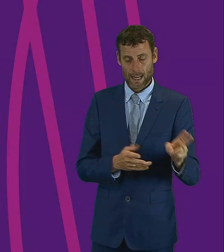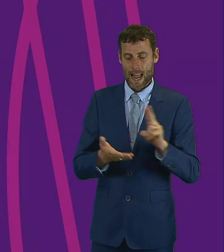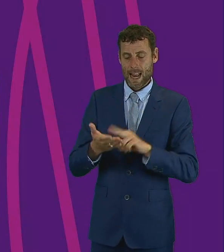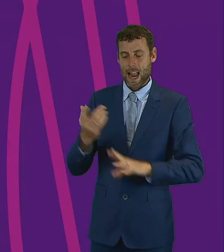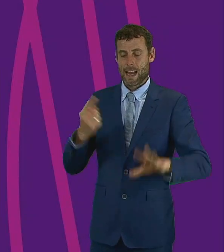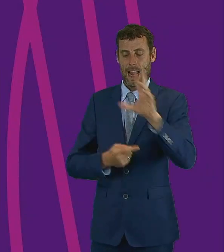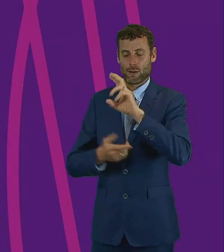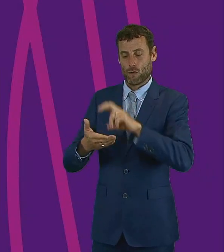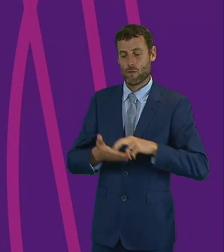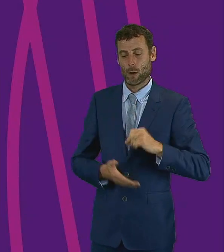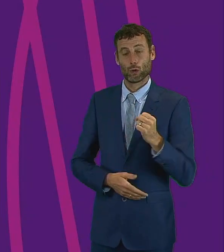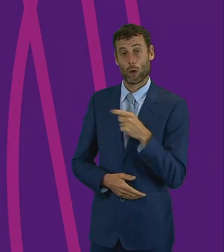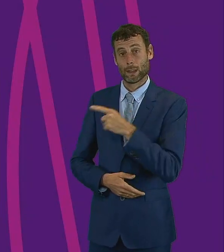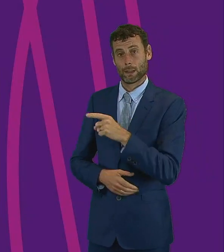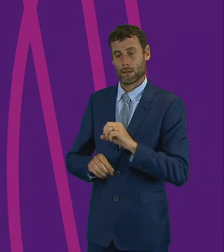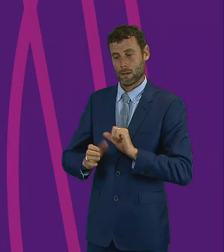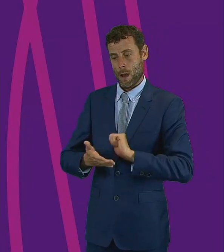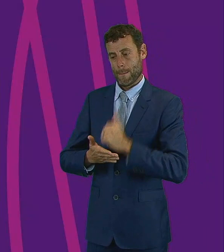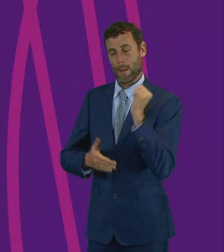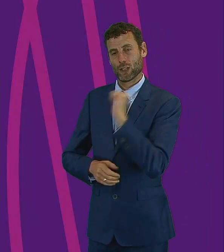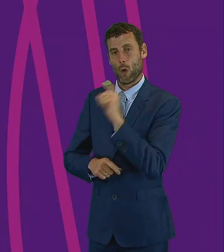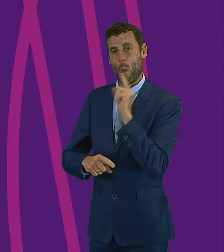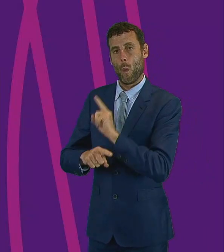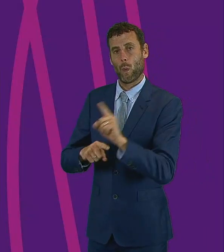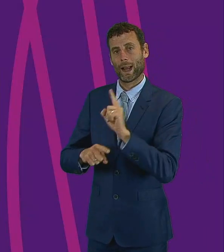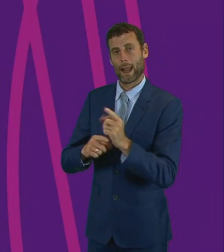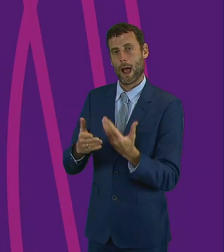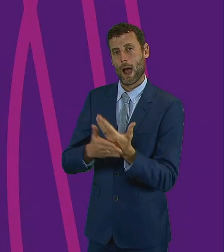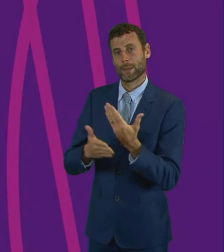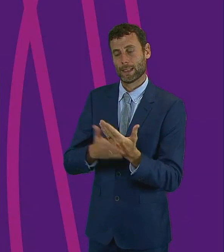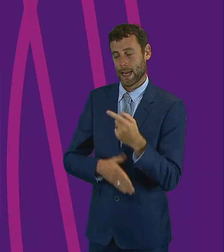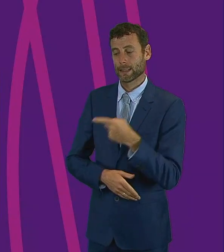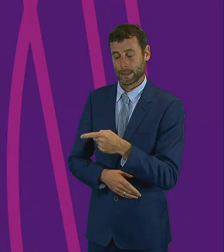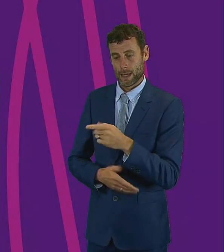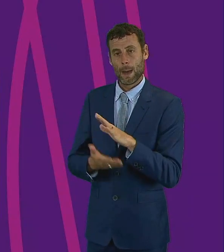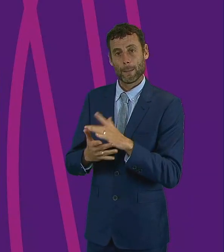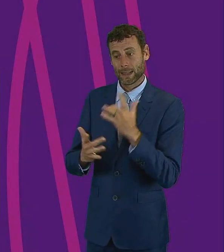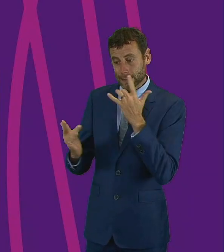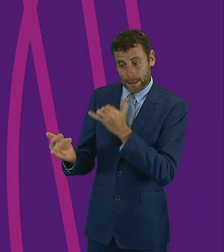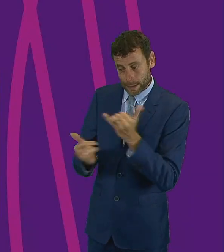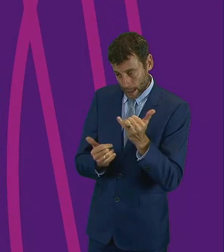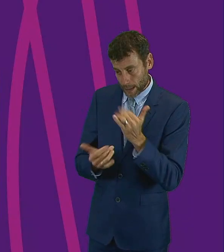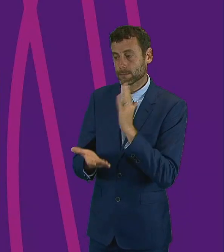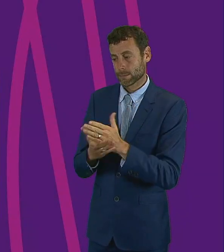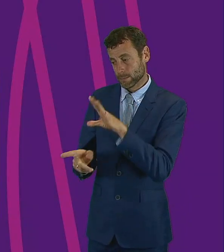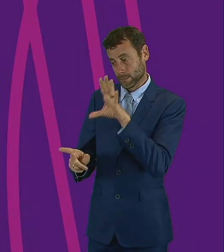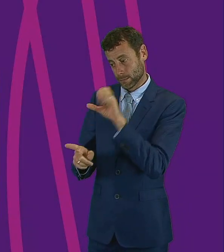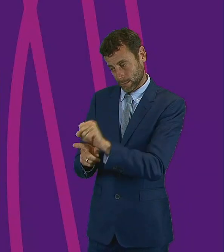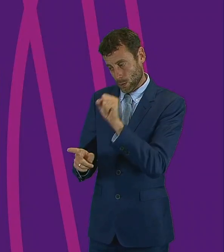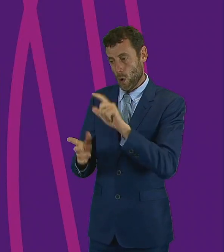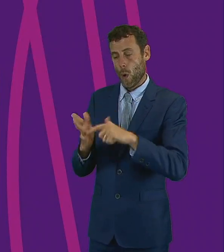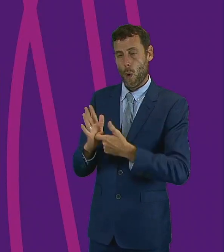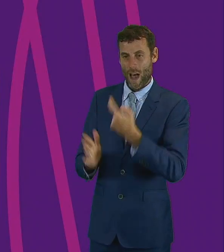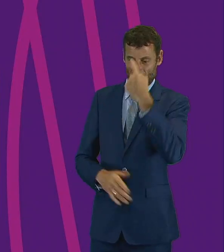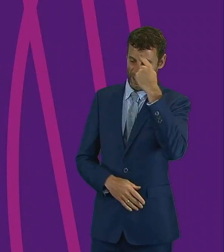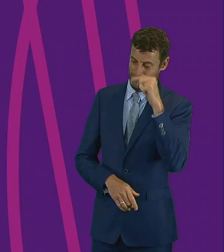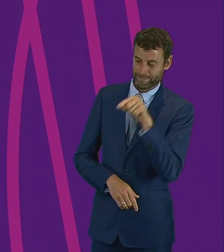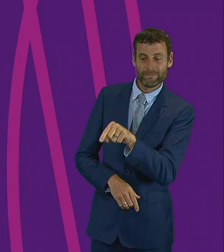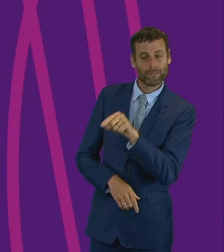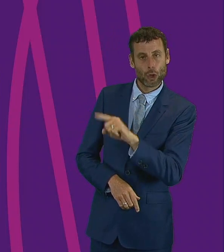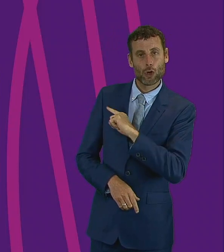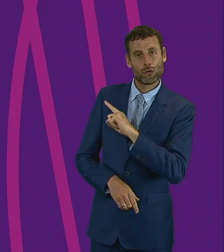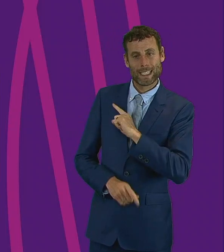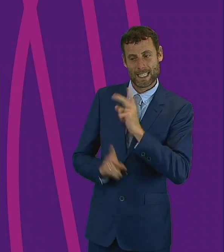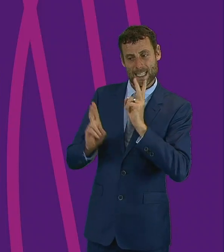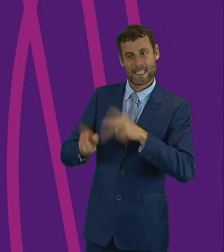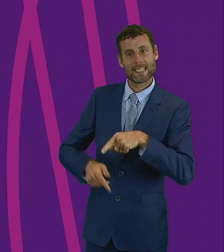Scotland has just published its weekly update, which includes deaths of people confirmed through a test and also cases where COVID is a suspected or contributory